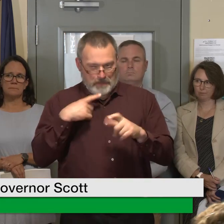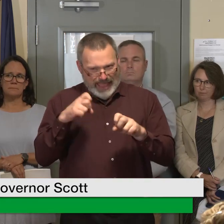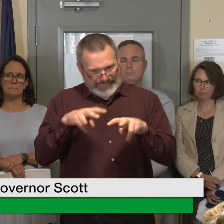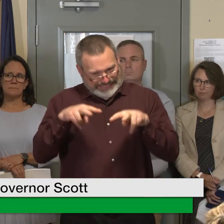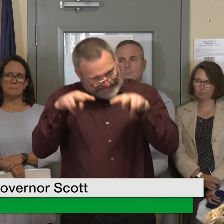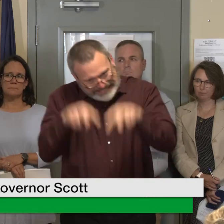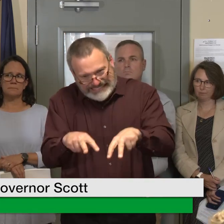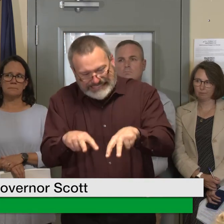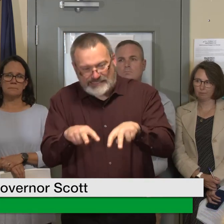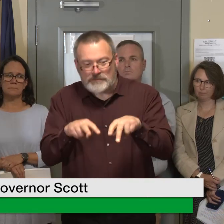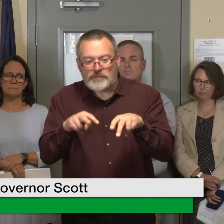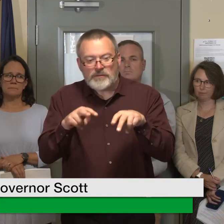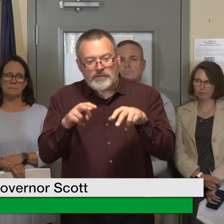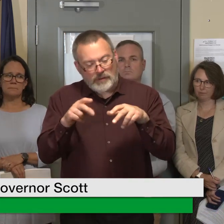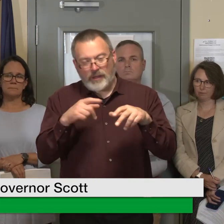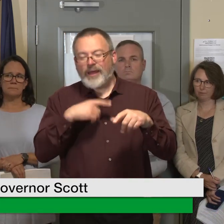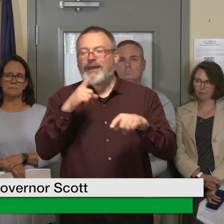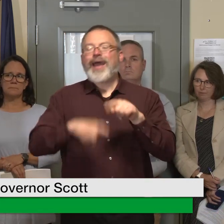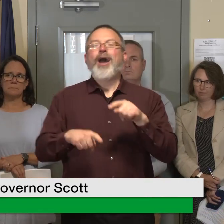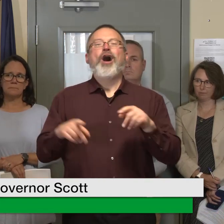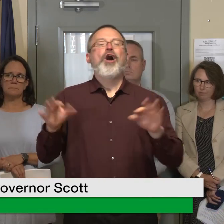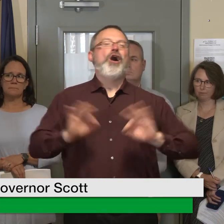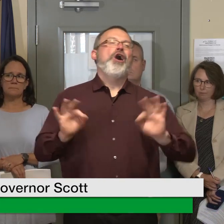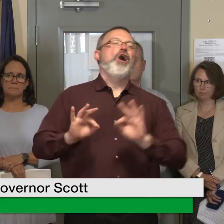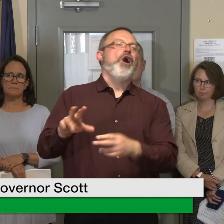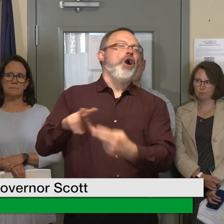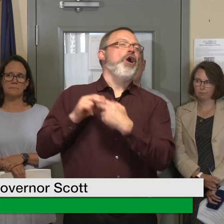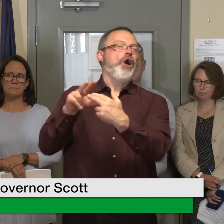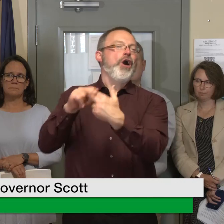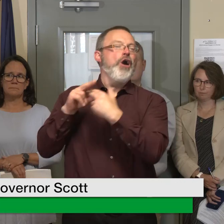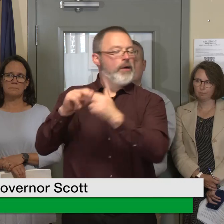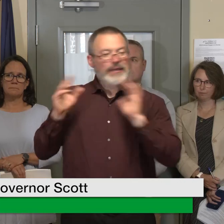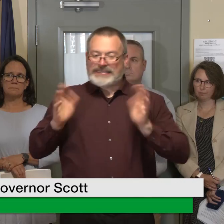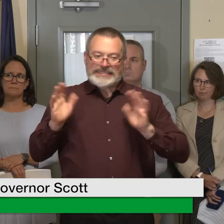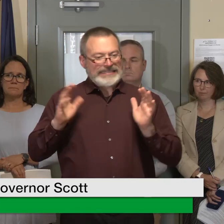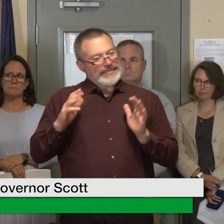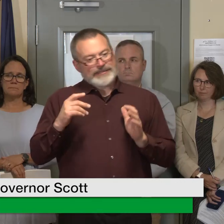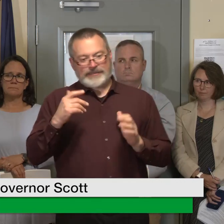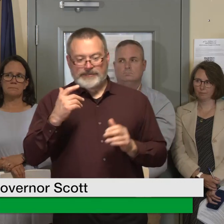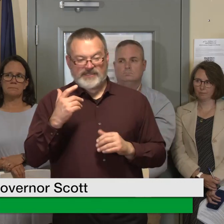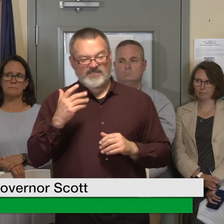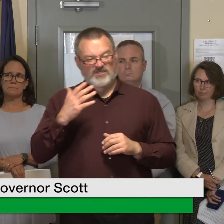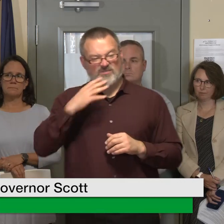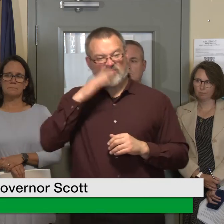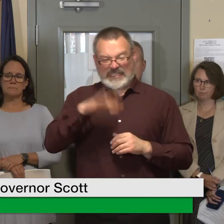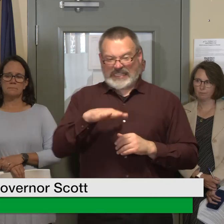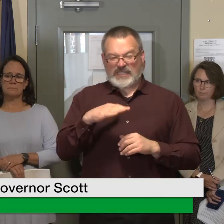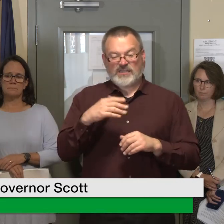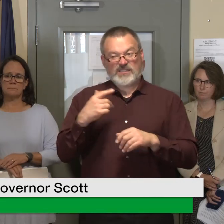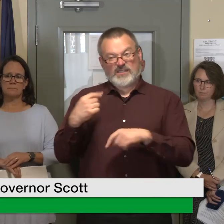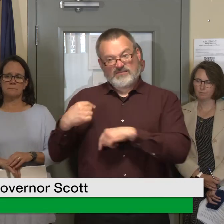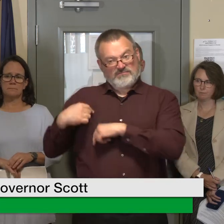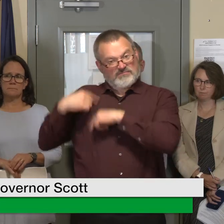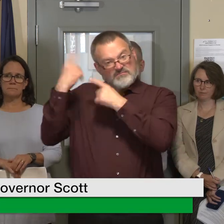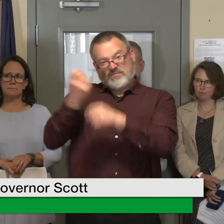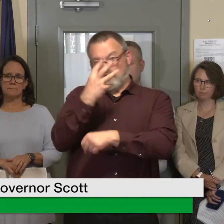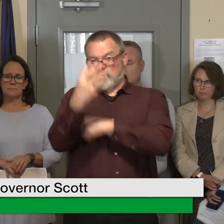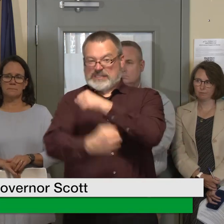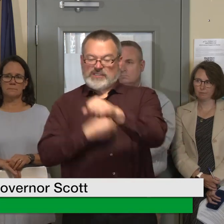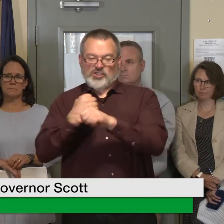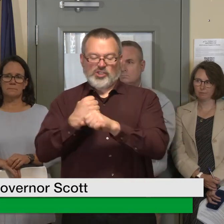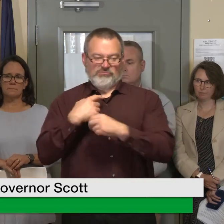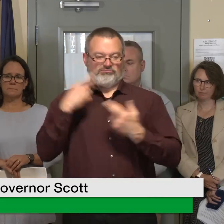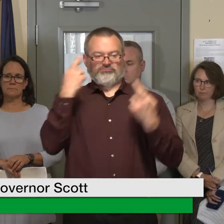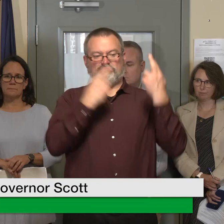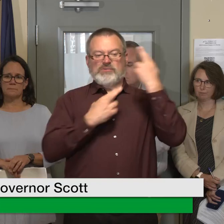aren't borrowing as much. It's not lost on me over the last number of years, probably for the last